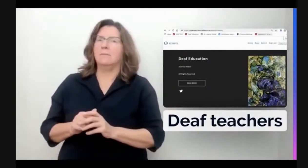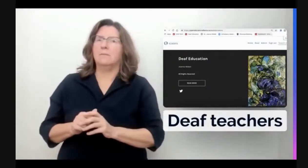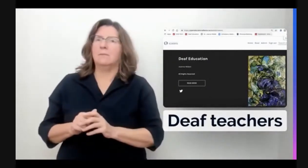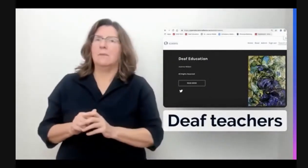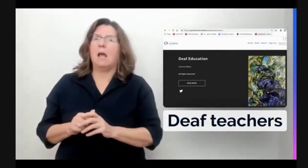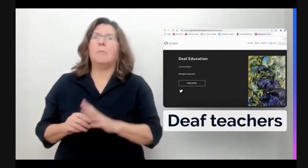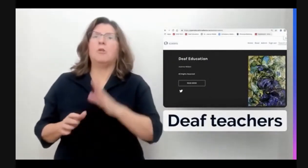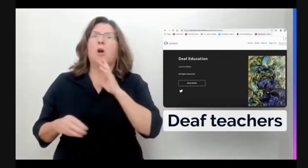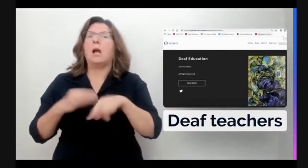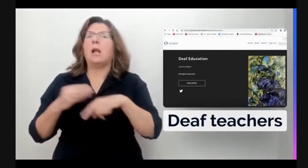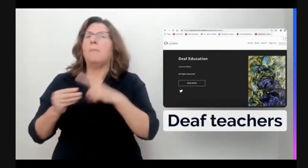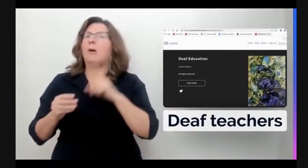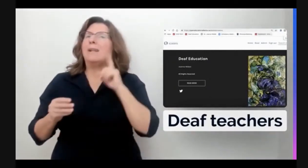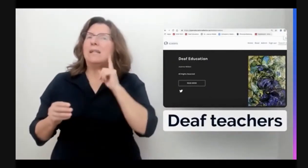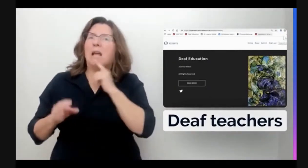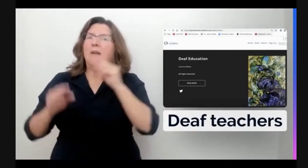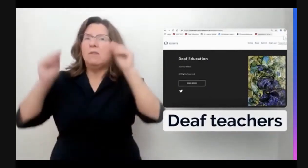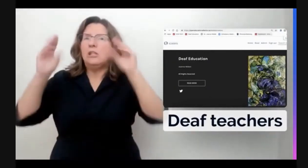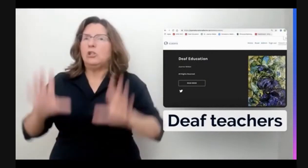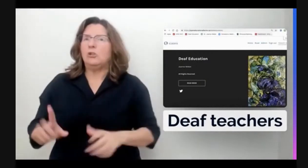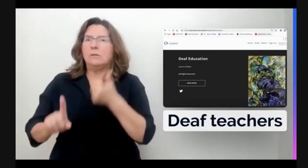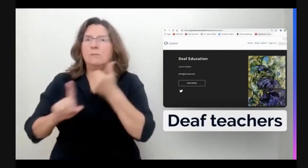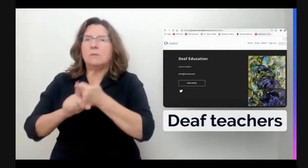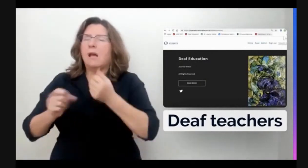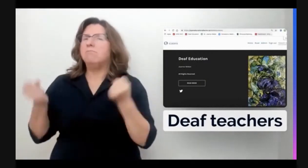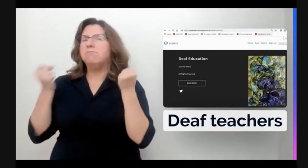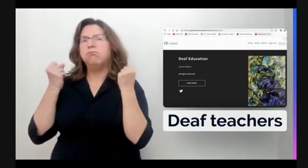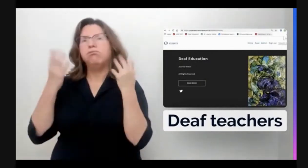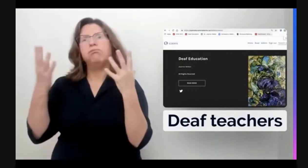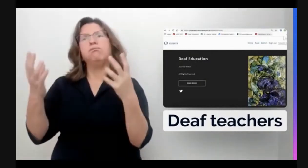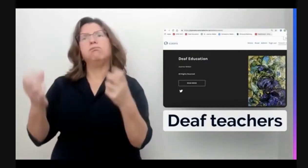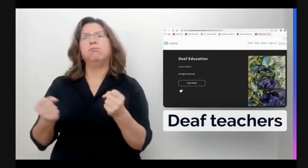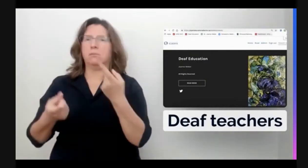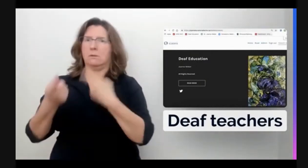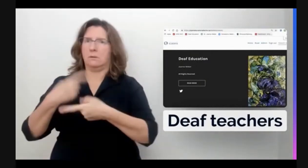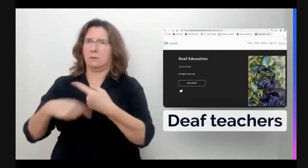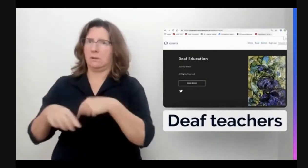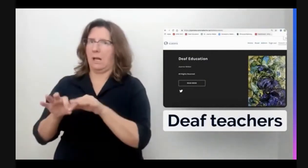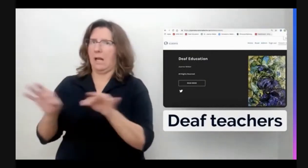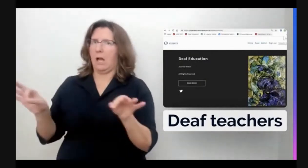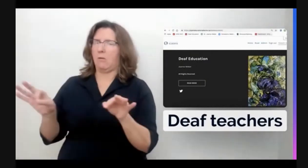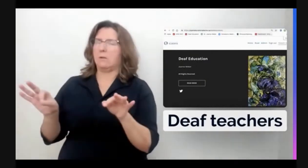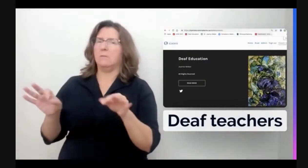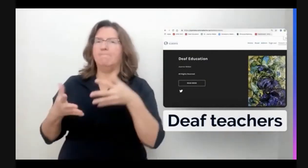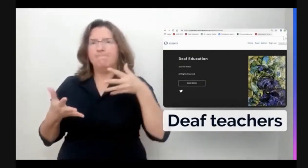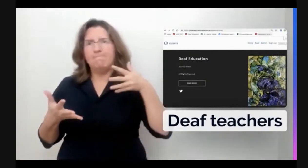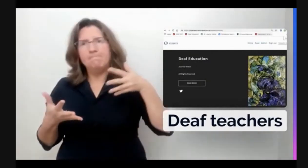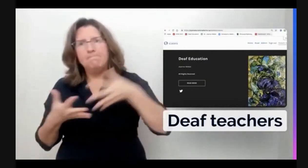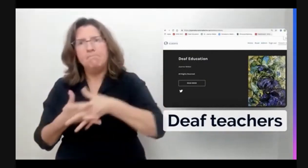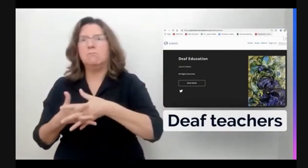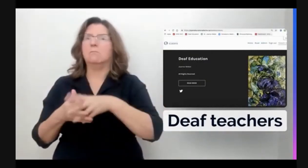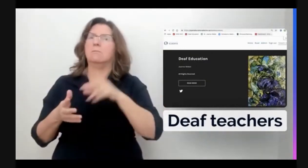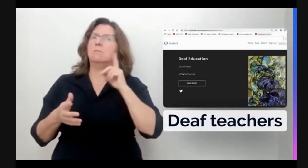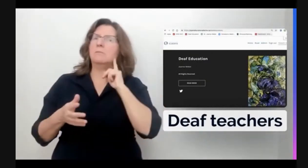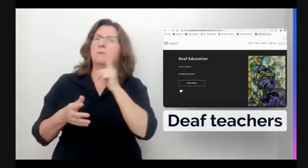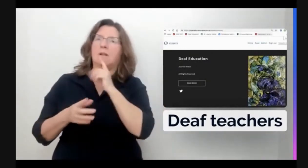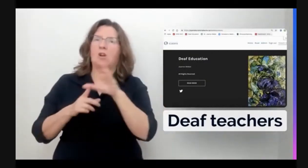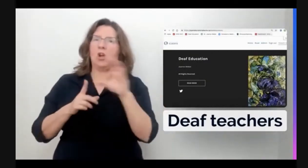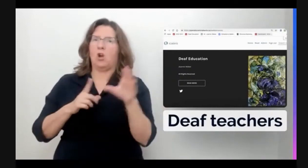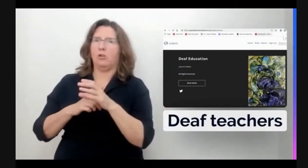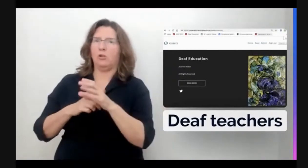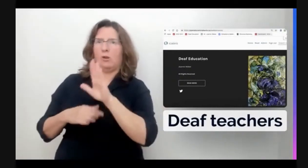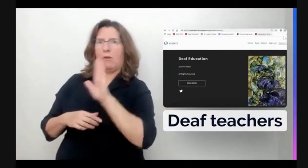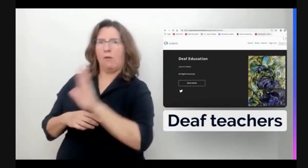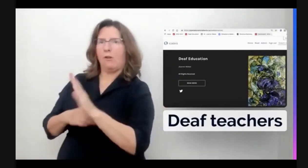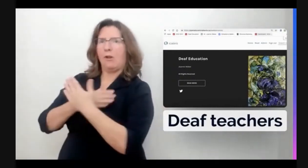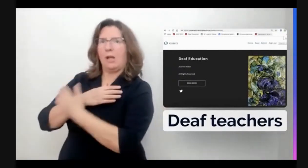deaf learners. I am talking about teachers who themselves are deaf and fluent signers, who are socially